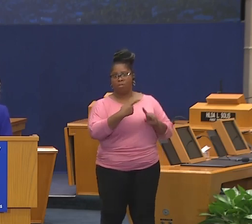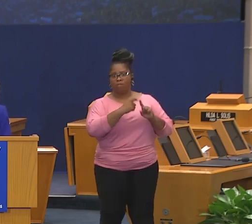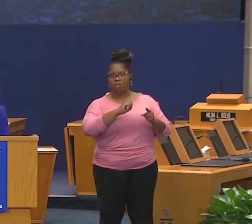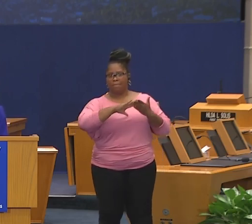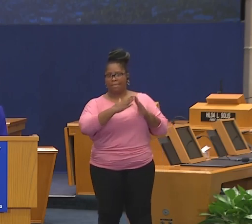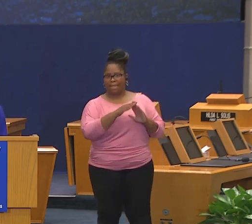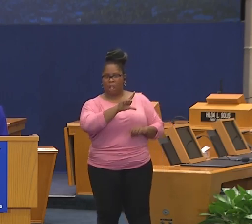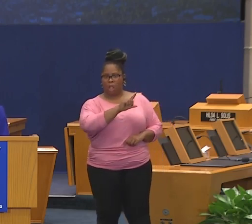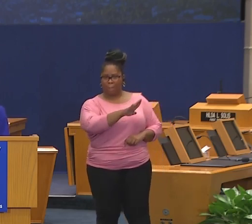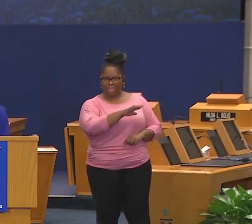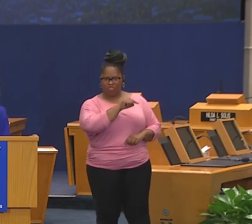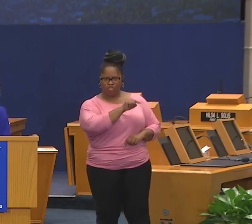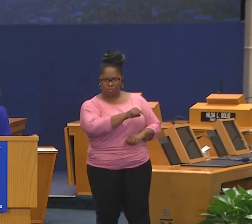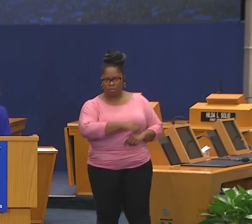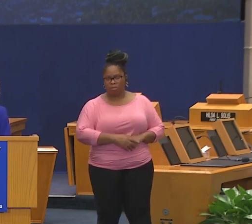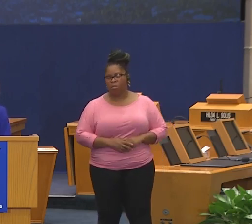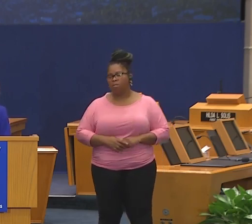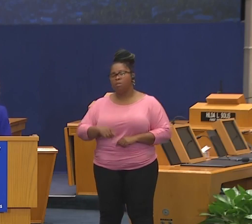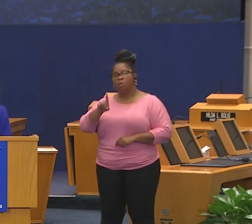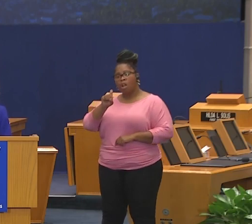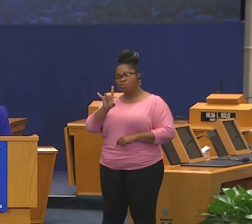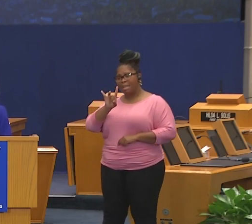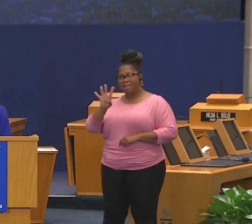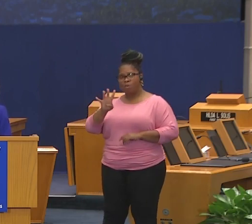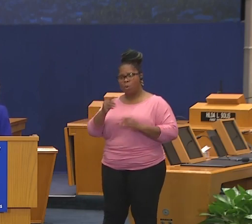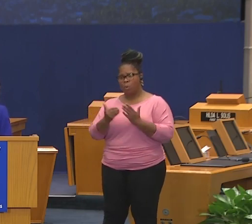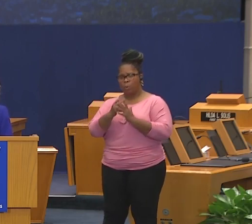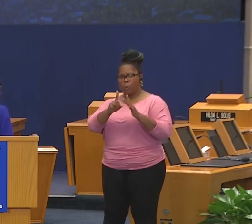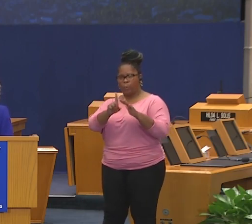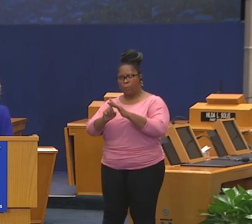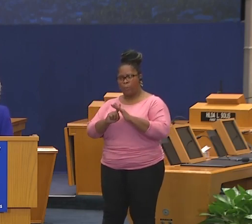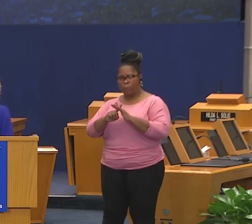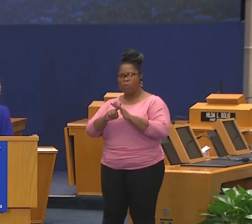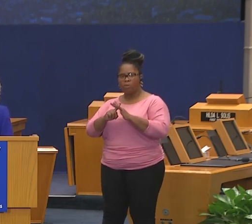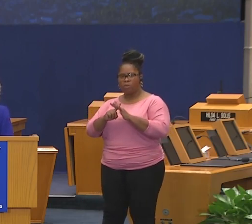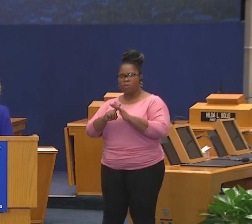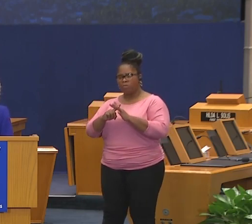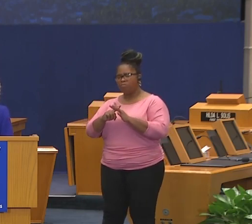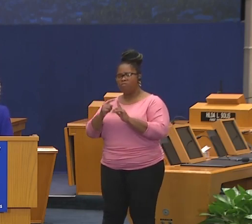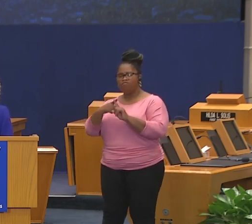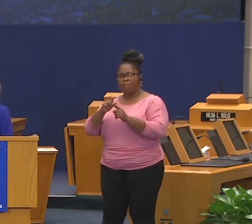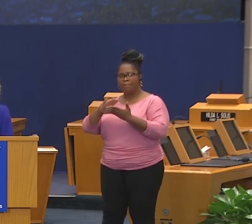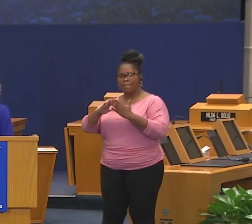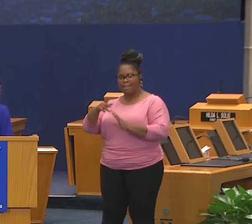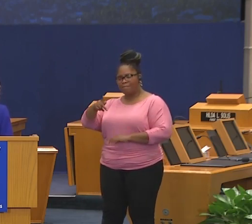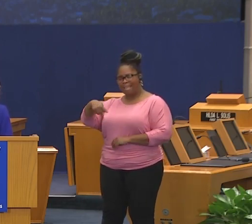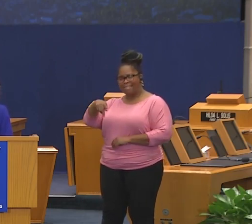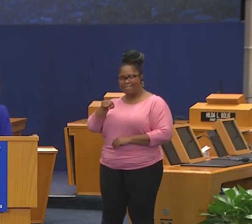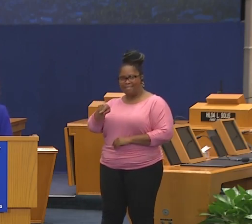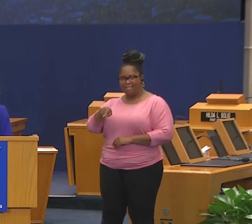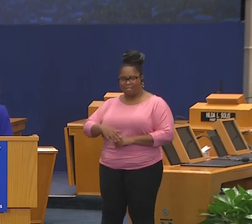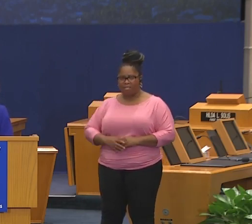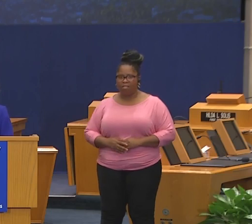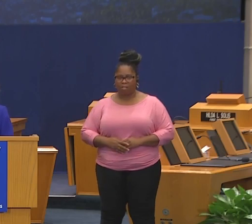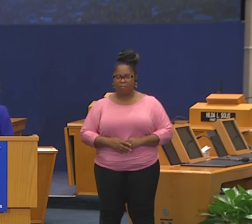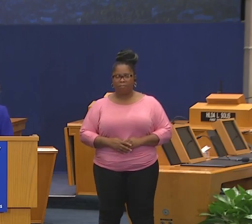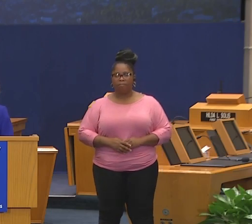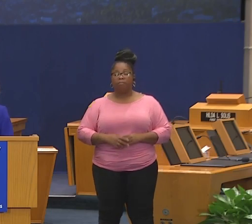of Long Beach and 184 cases reported by the city of Pasadena. We're also